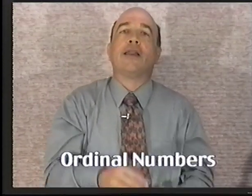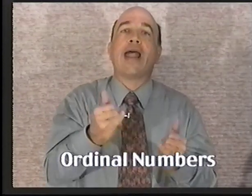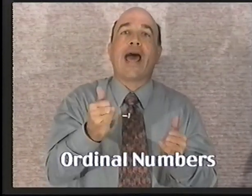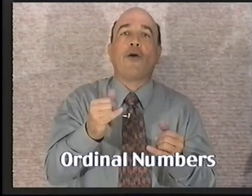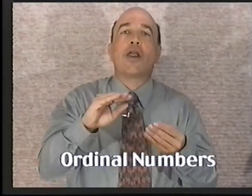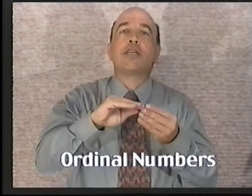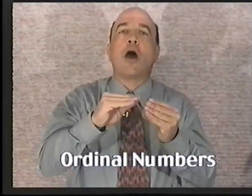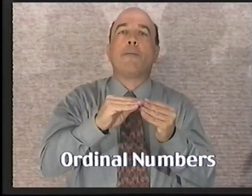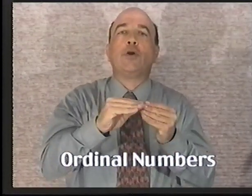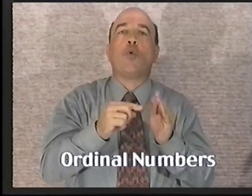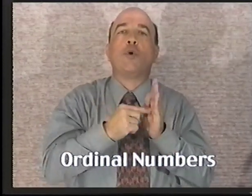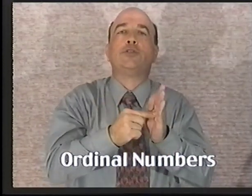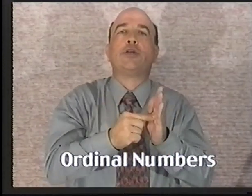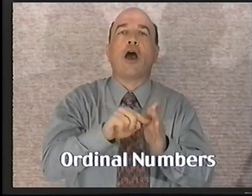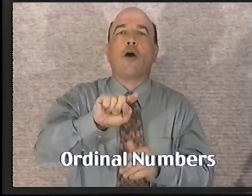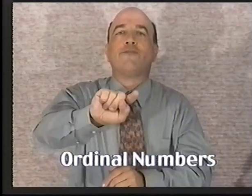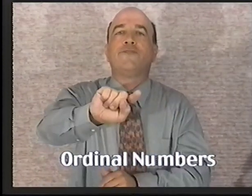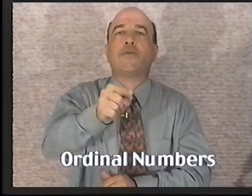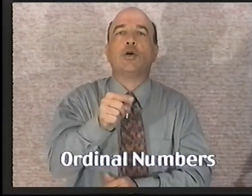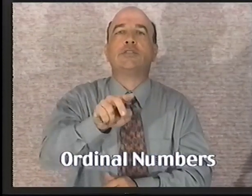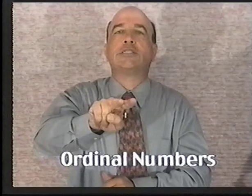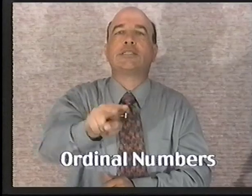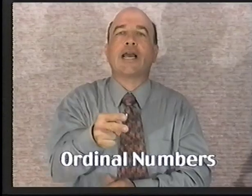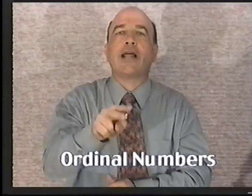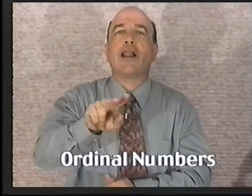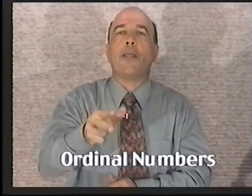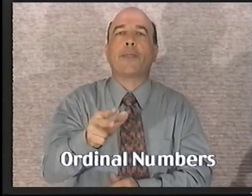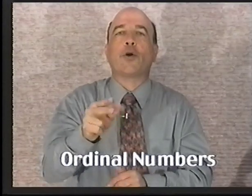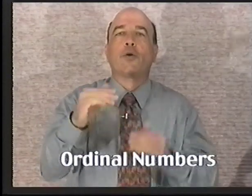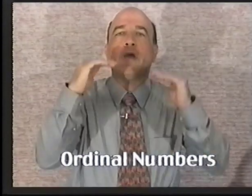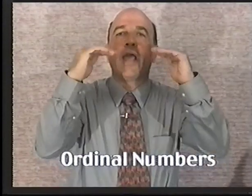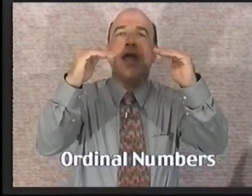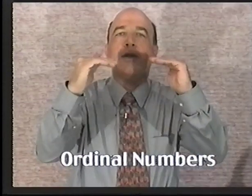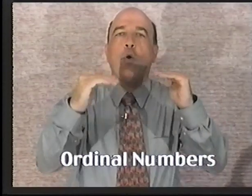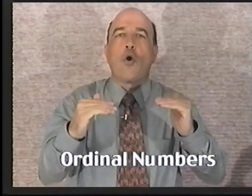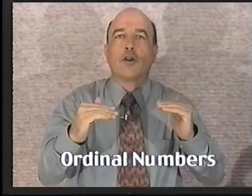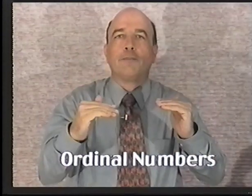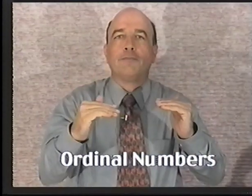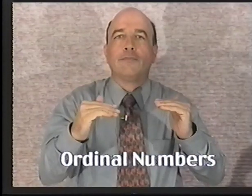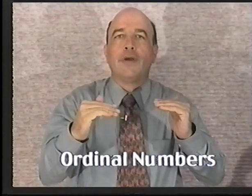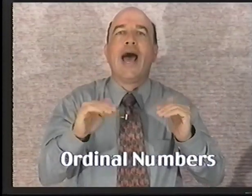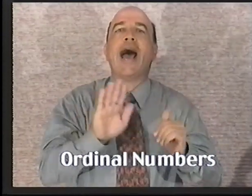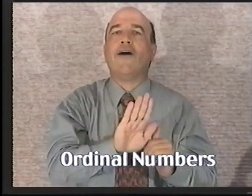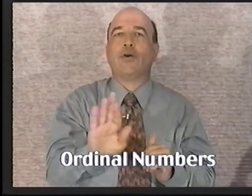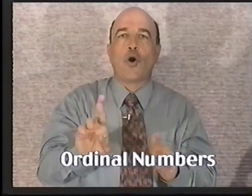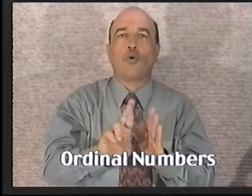Now, numbers will show first, second, and third in order, have their own rule.